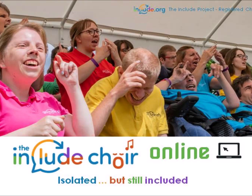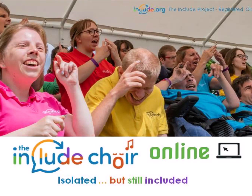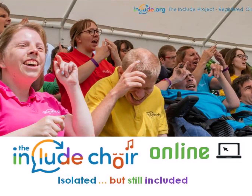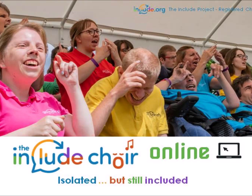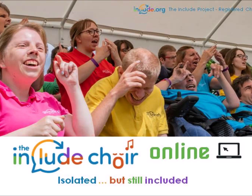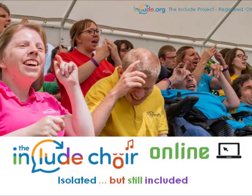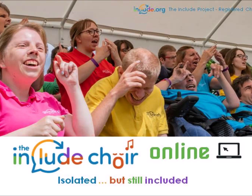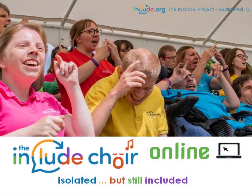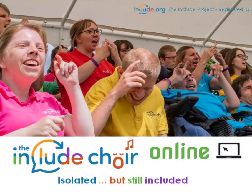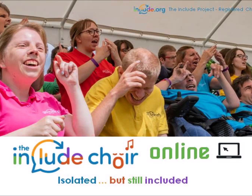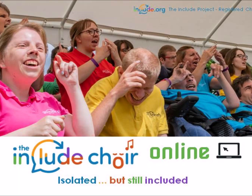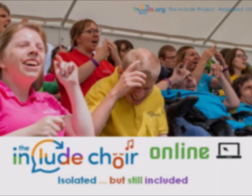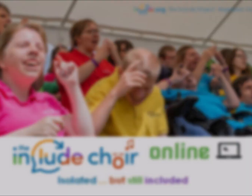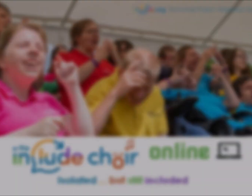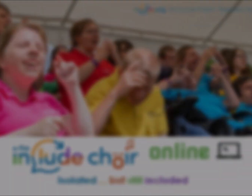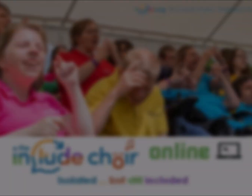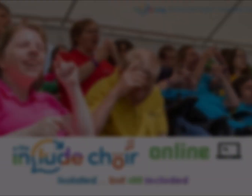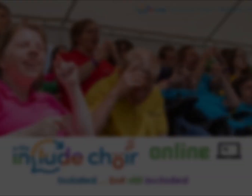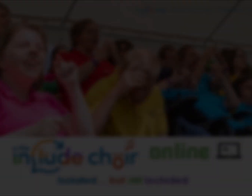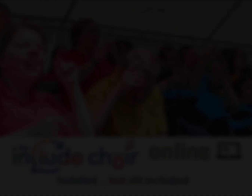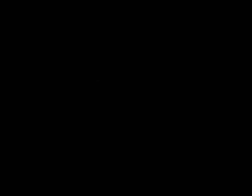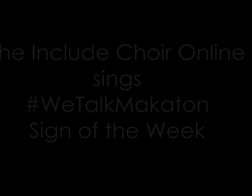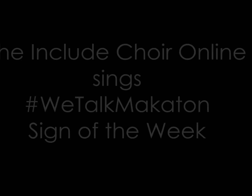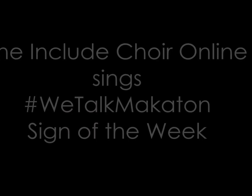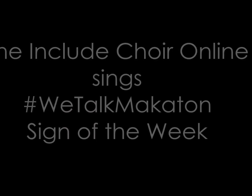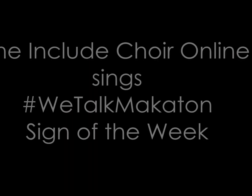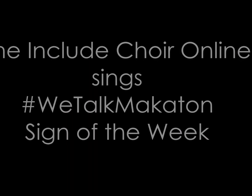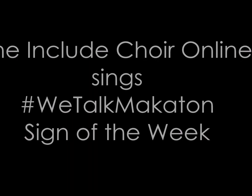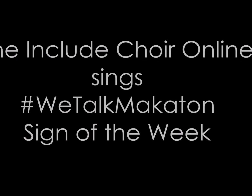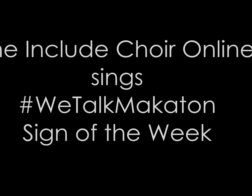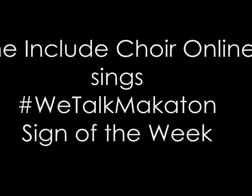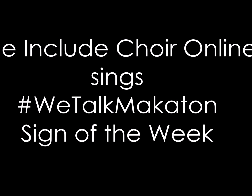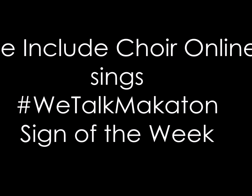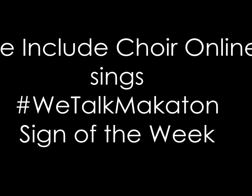The Include Choir online sings the Makaton Sign of the Week.